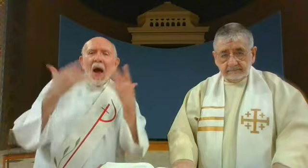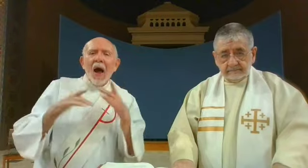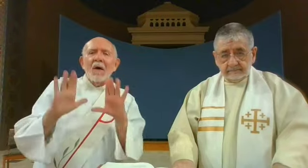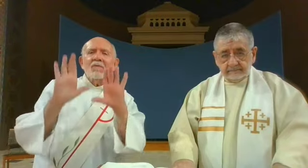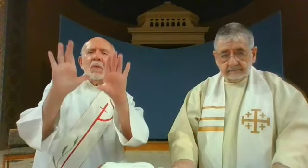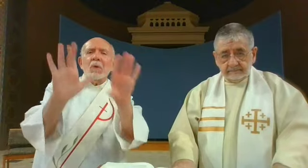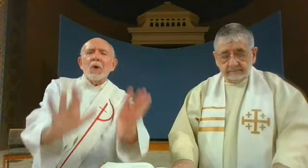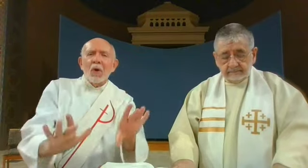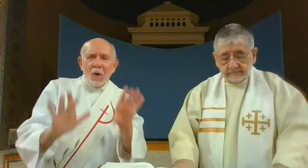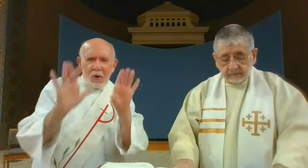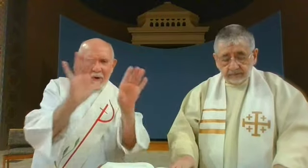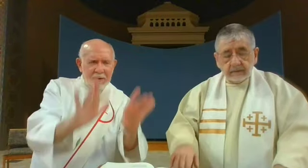Lord, have mercy.